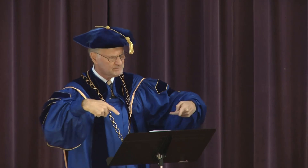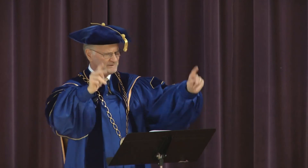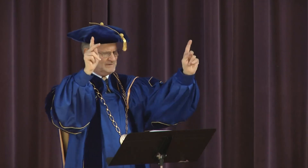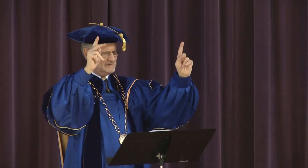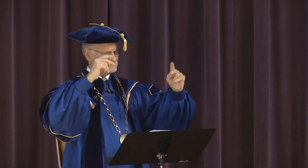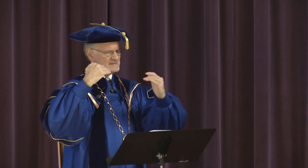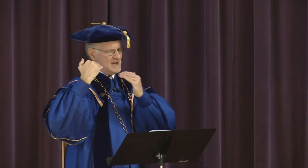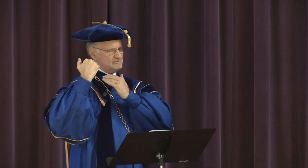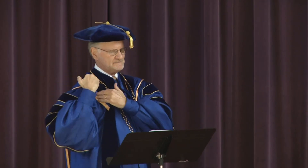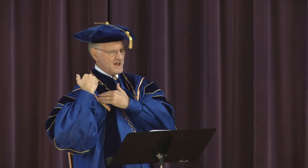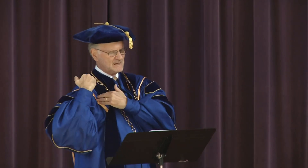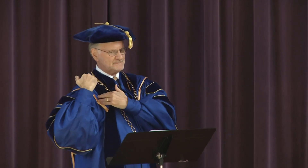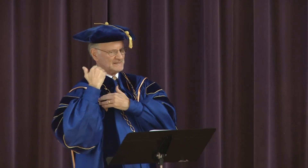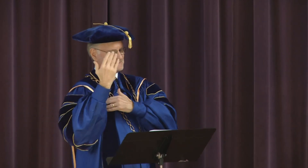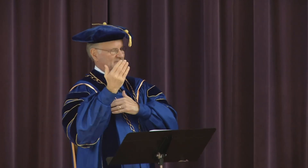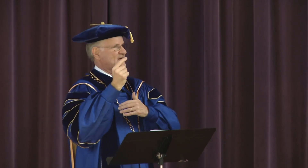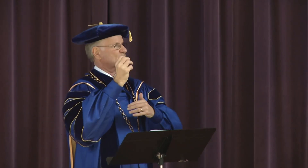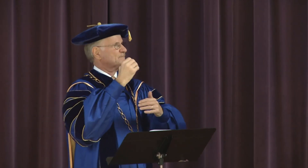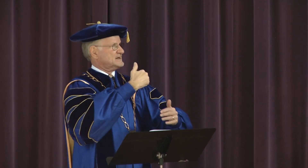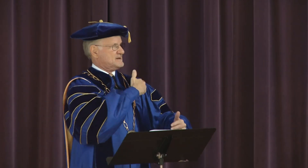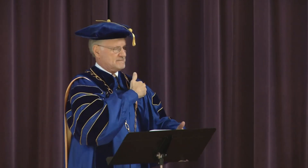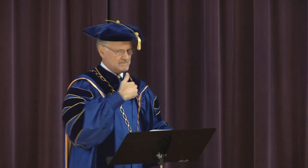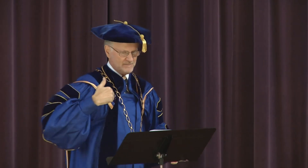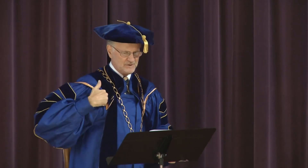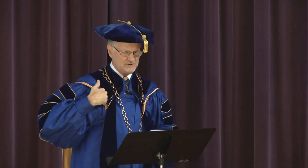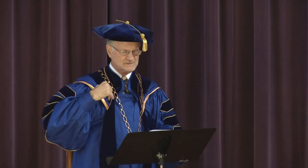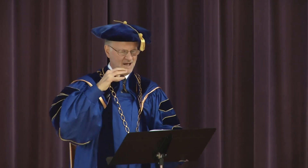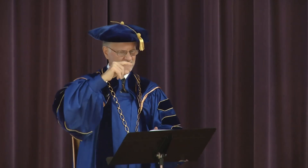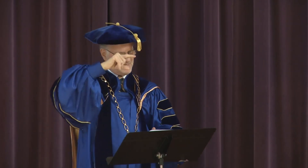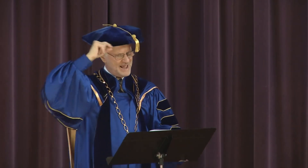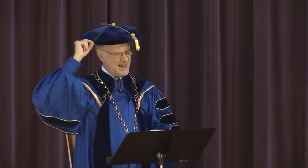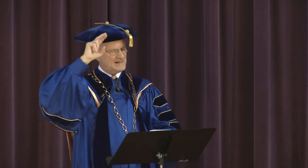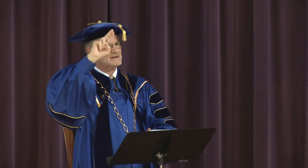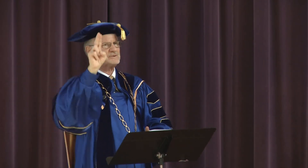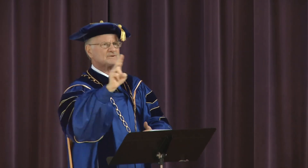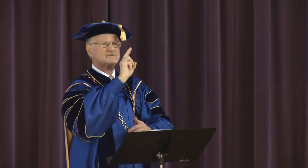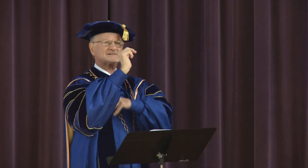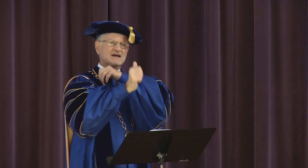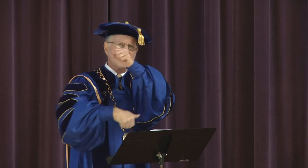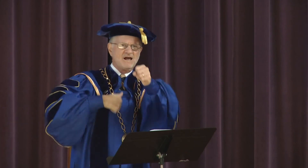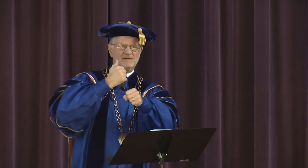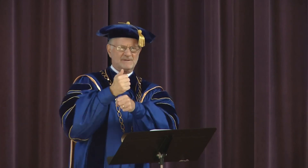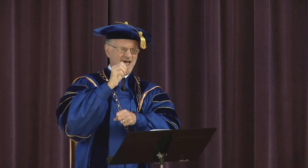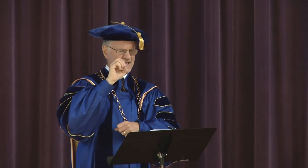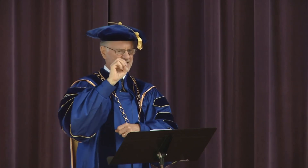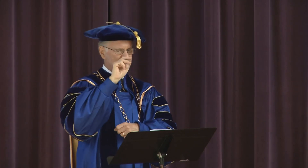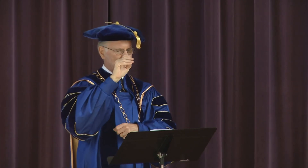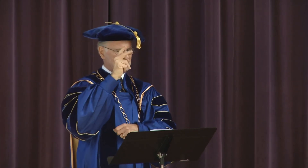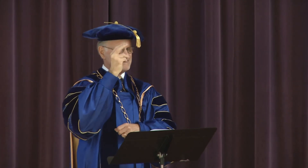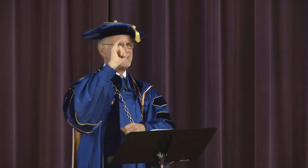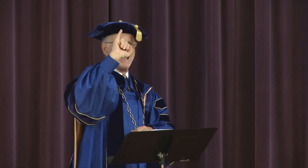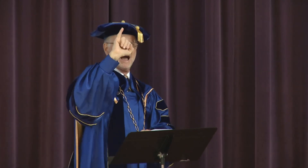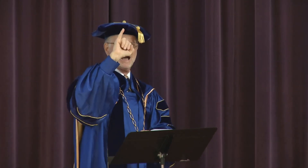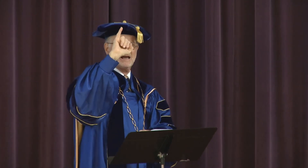rights, privileges, and responsibilities there to be members of the Gallaudet University